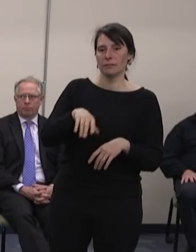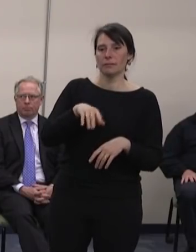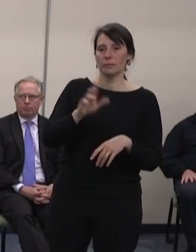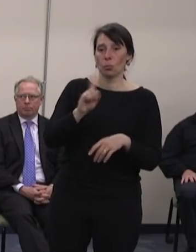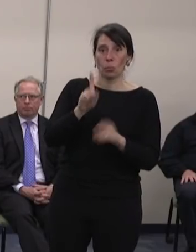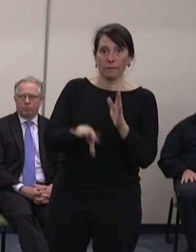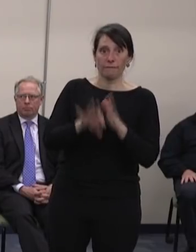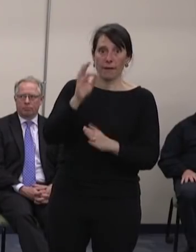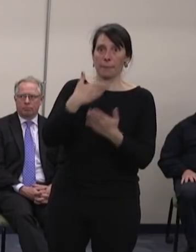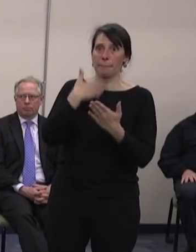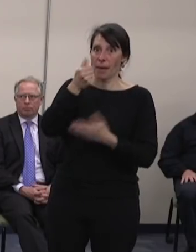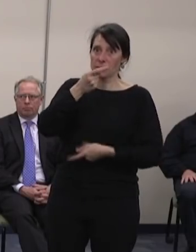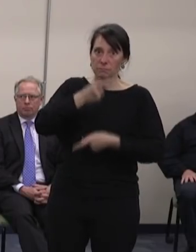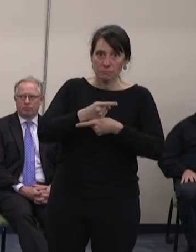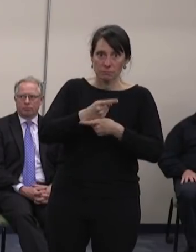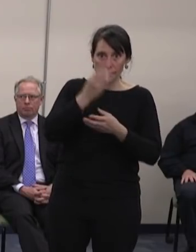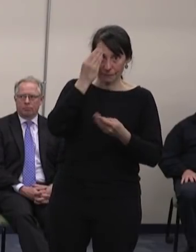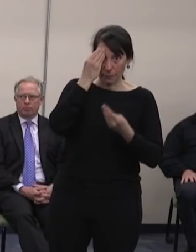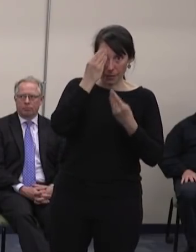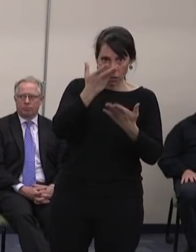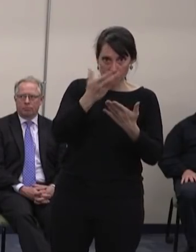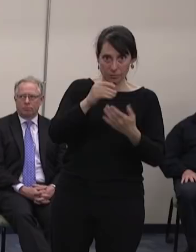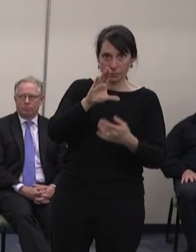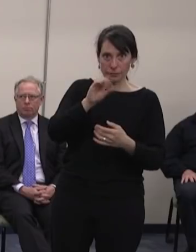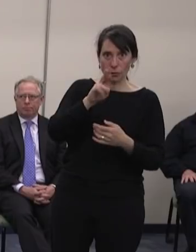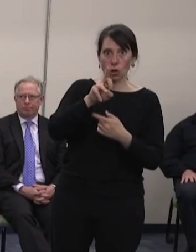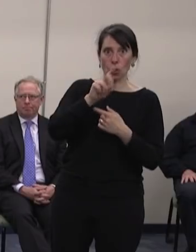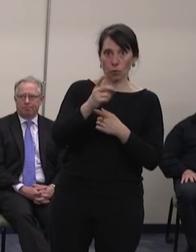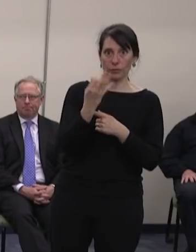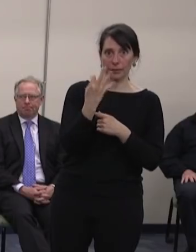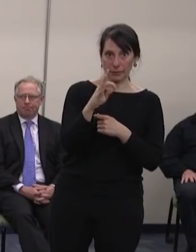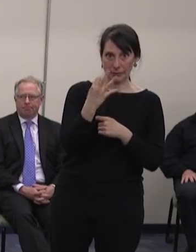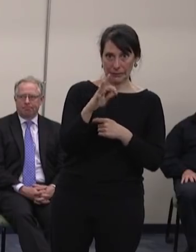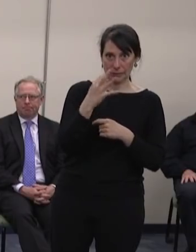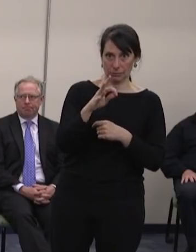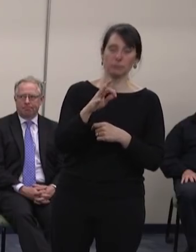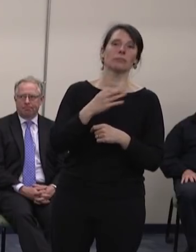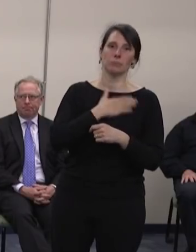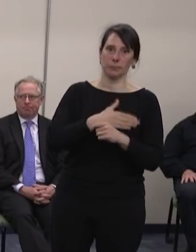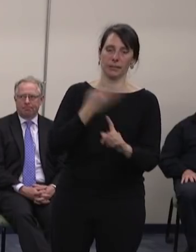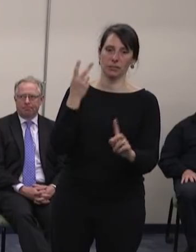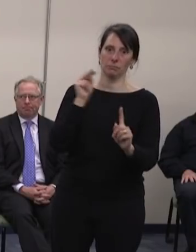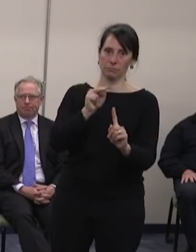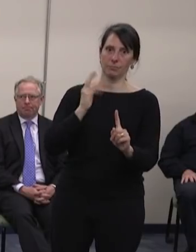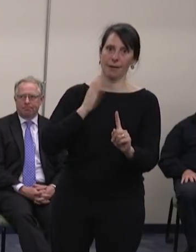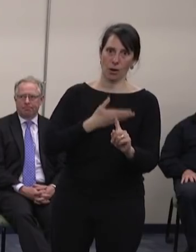for the most accurate information on COVID-19. Thank you.